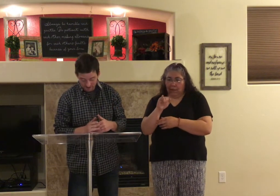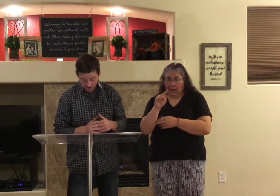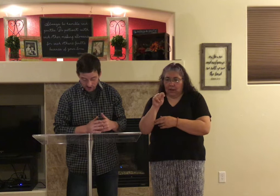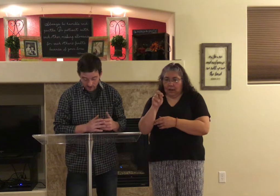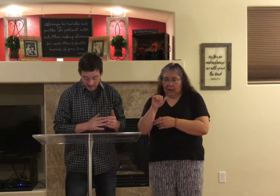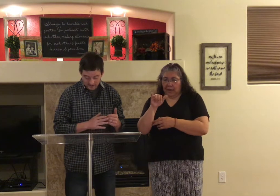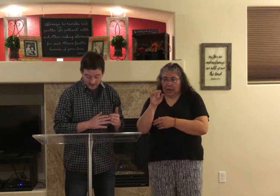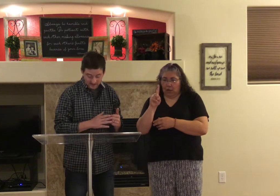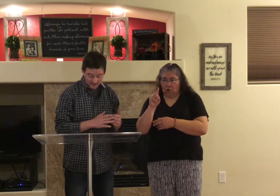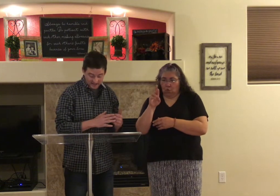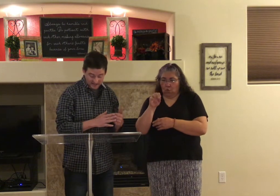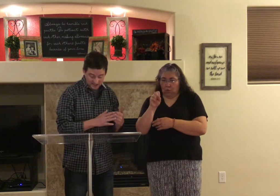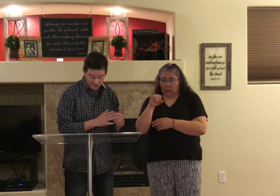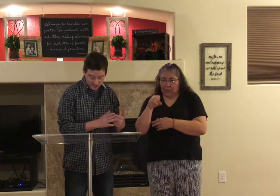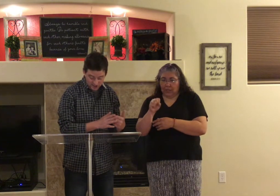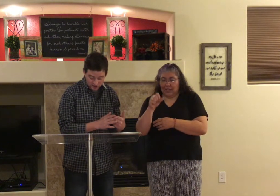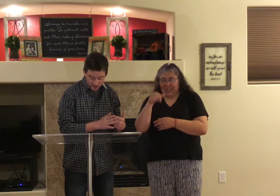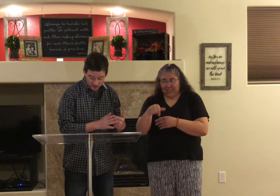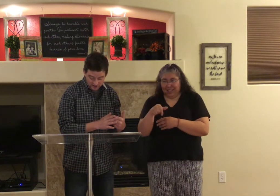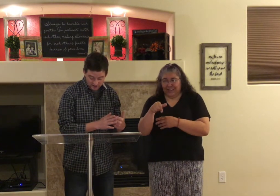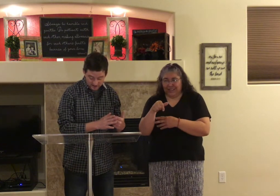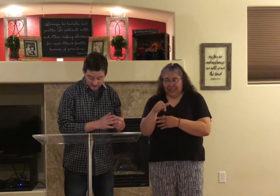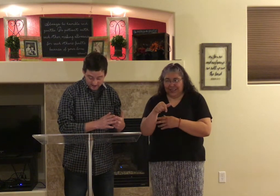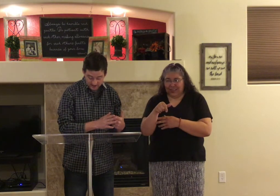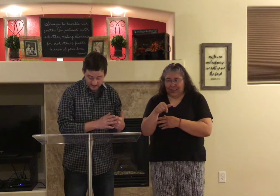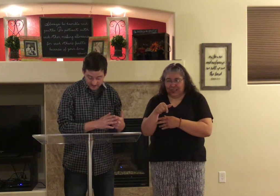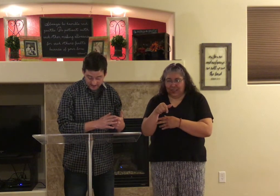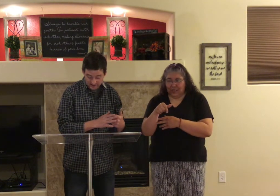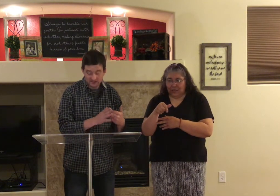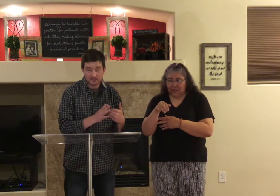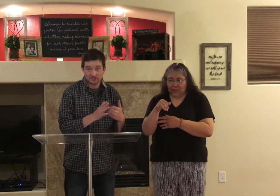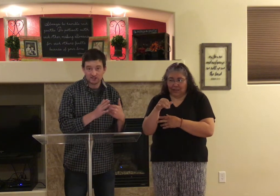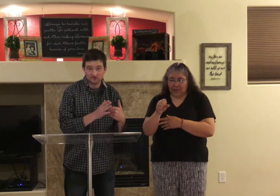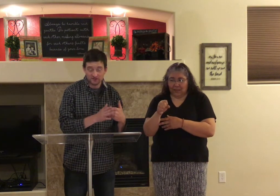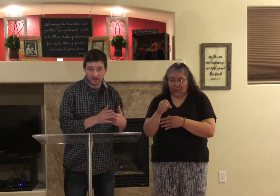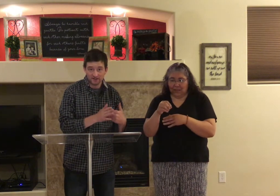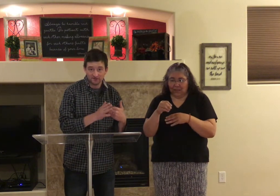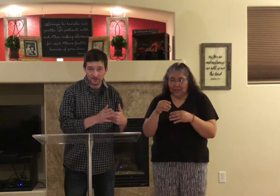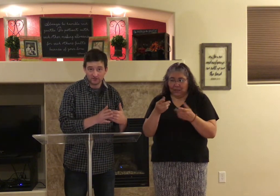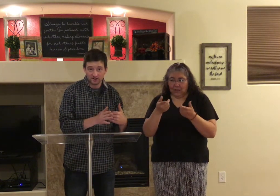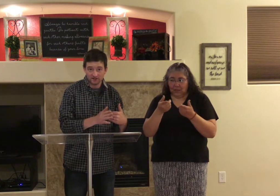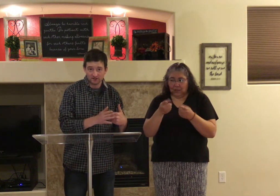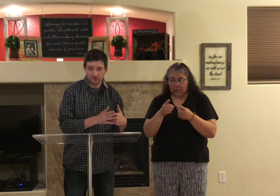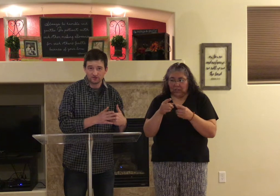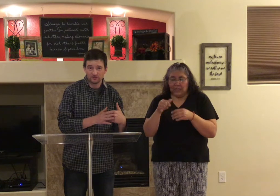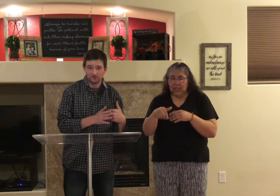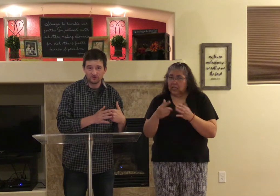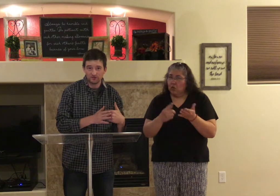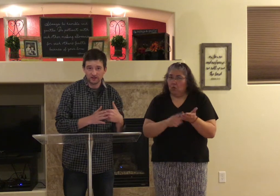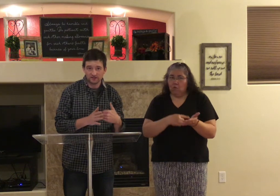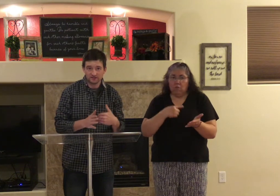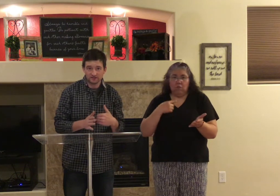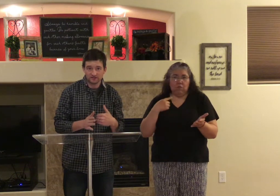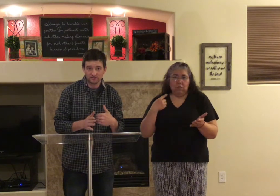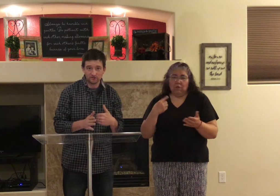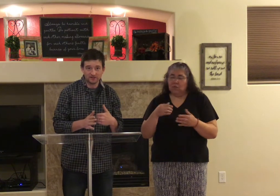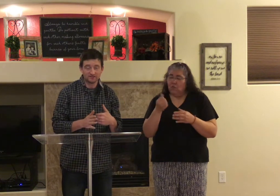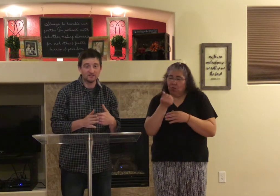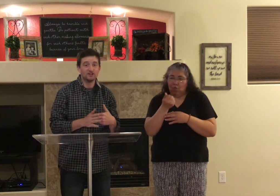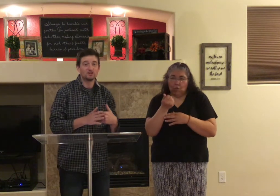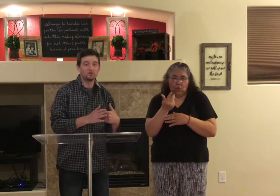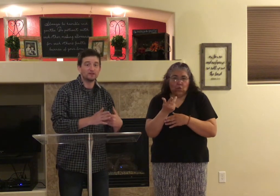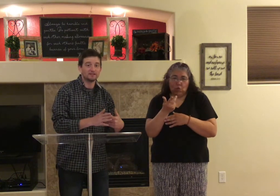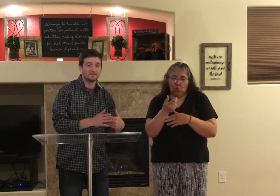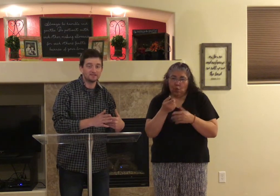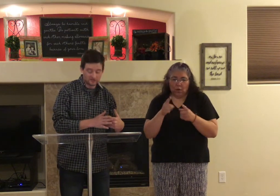Hematidrosis. So it's a condition, and it's very, very rare. There was only a few cases of it throughout